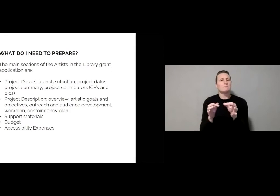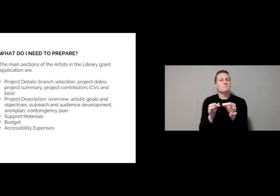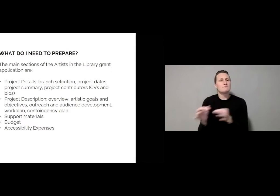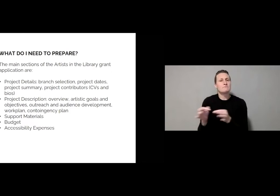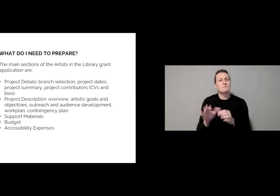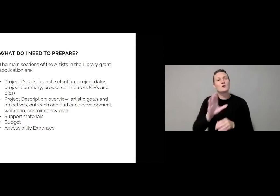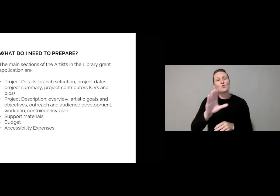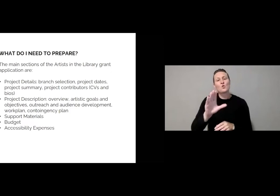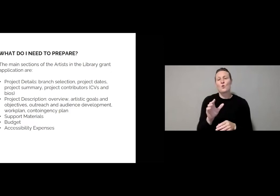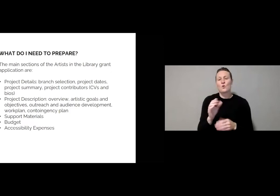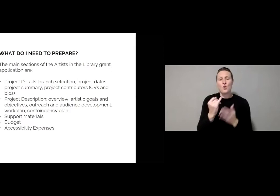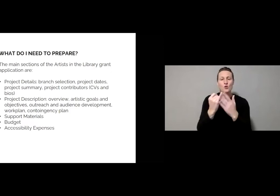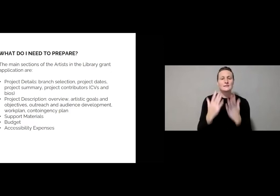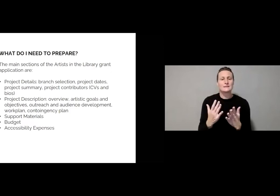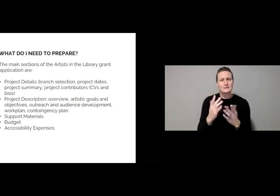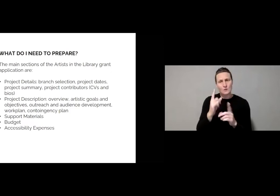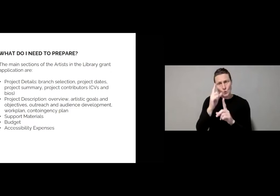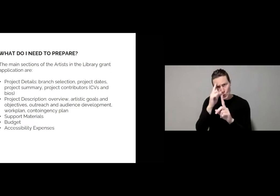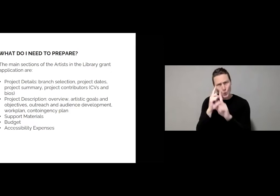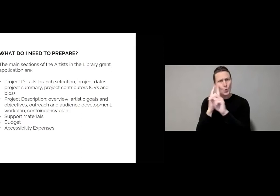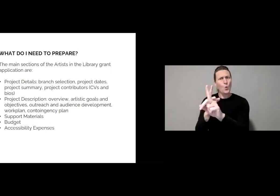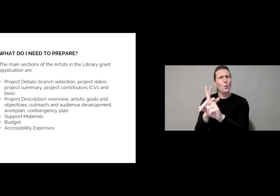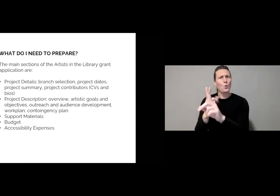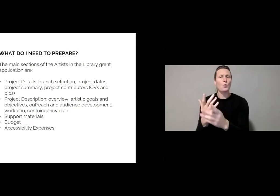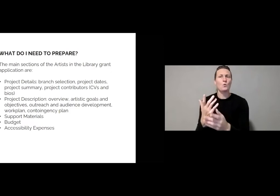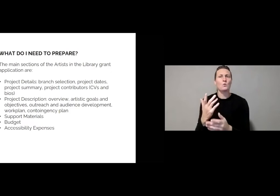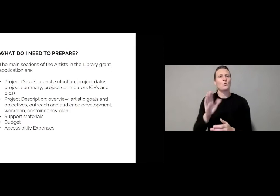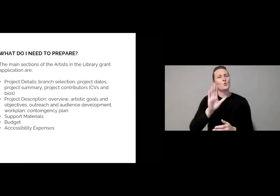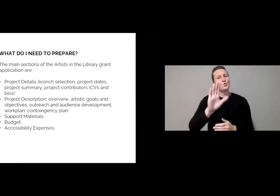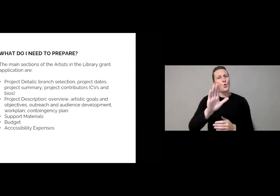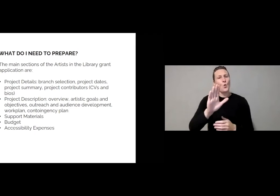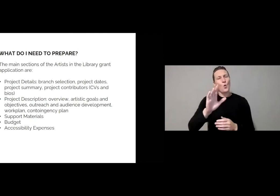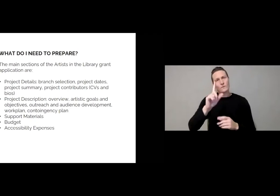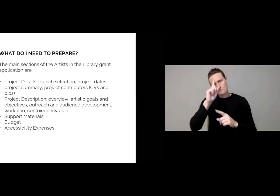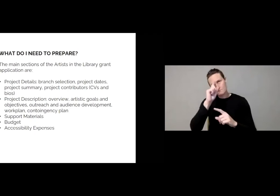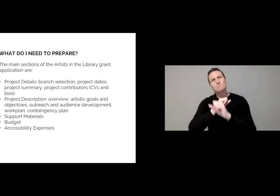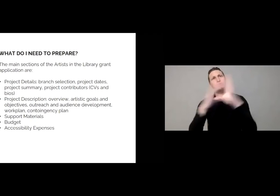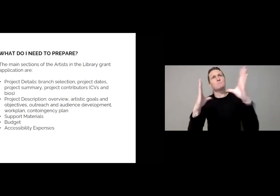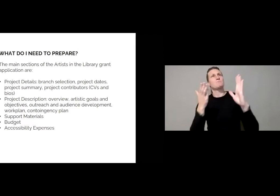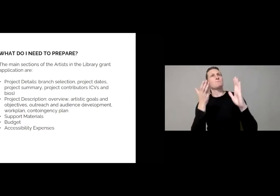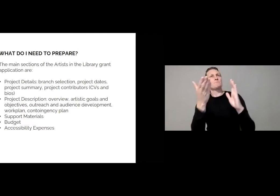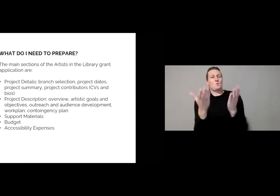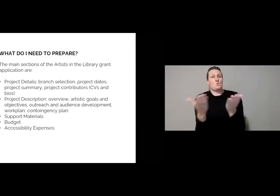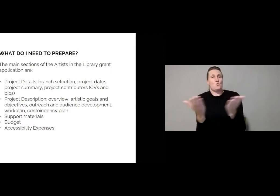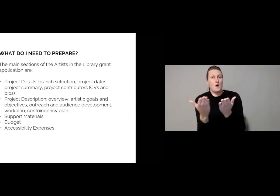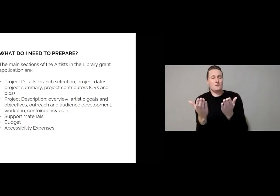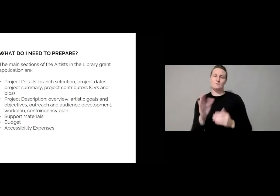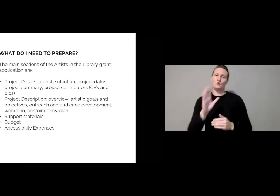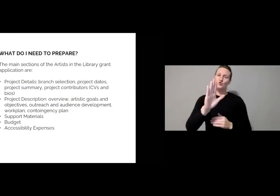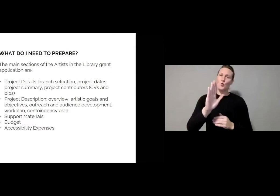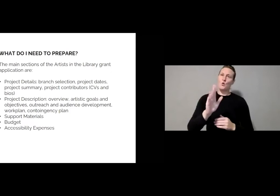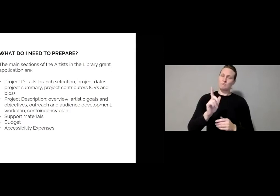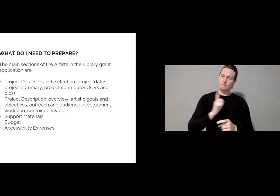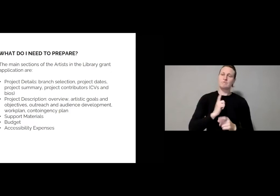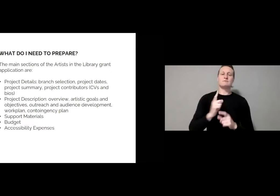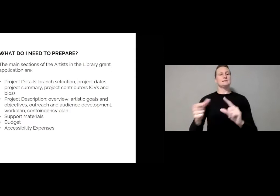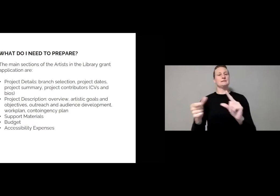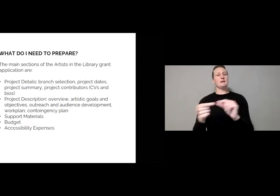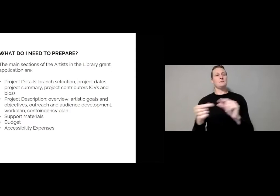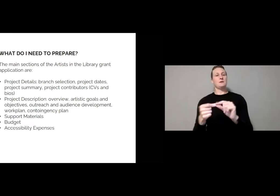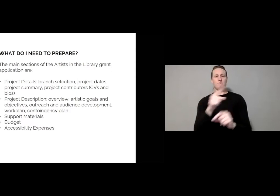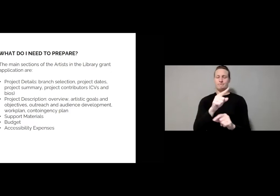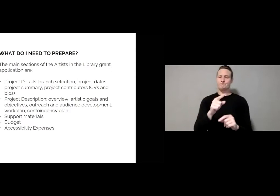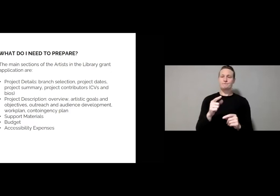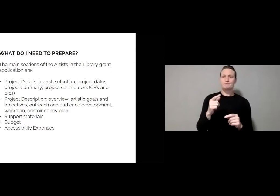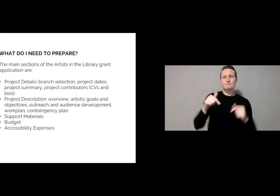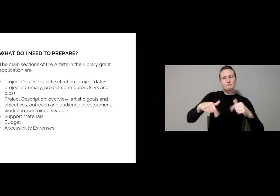like, you know, an artistic curatorial statement. So you're really talking about why you want to do this project and sort of how it